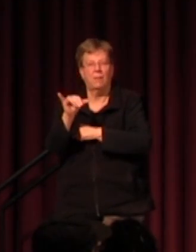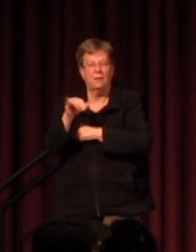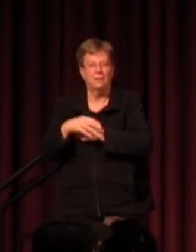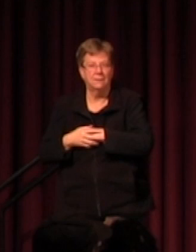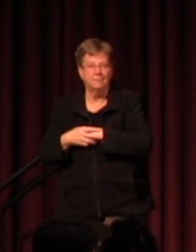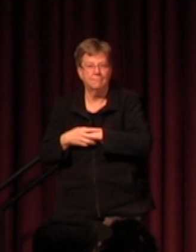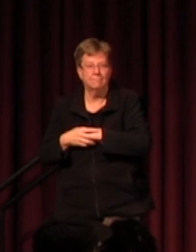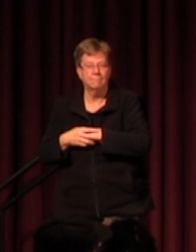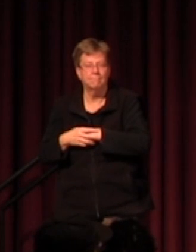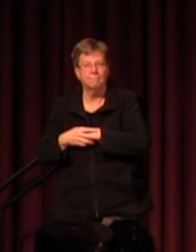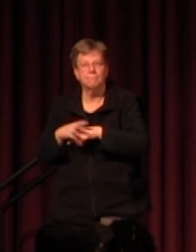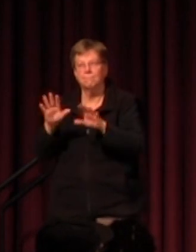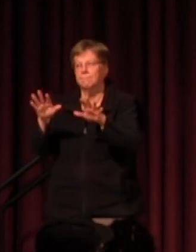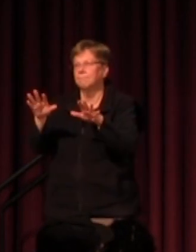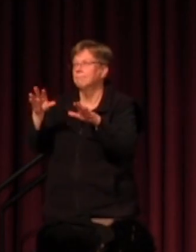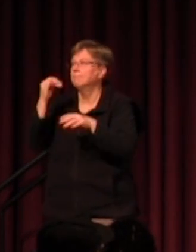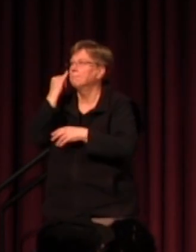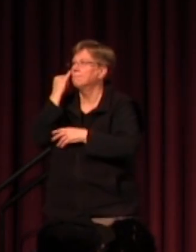So let's say